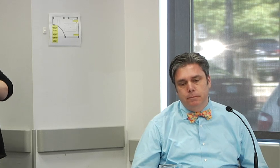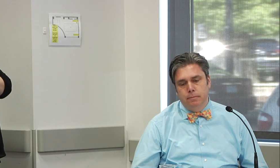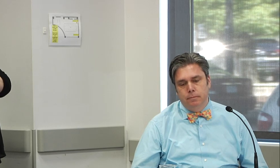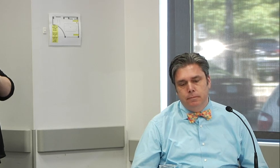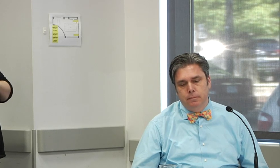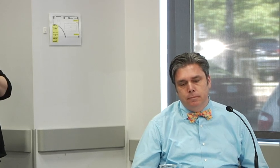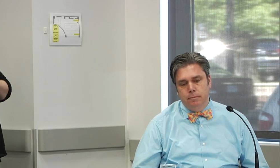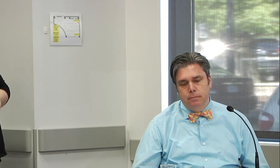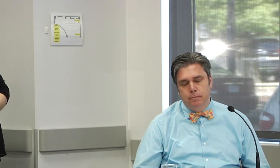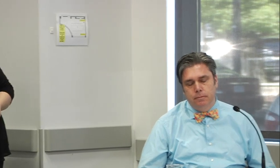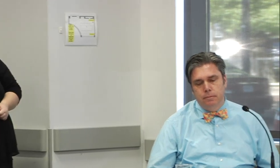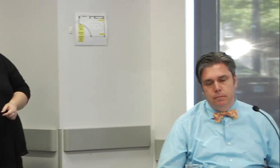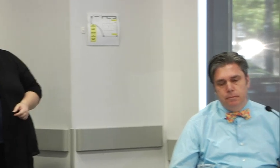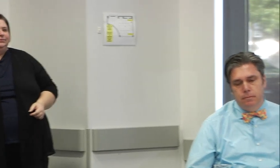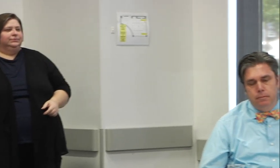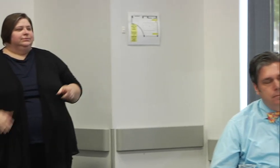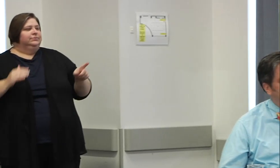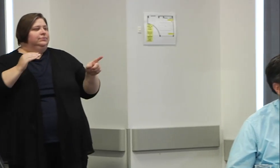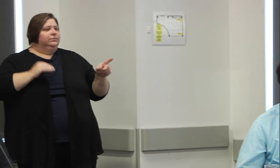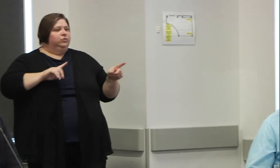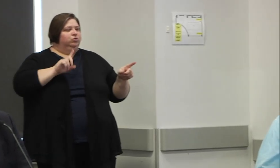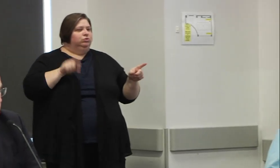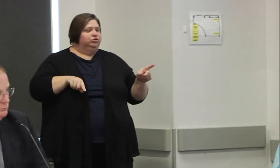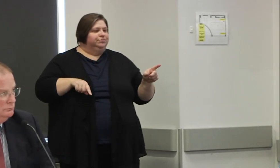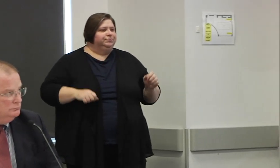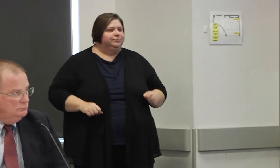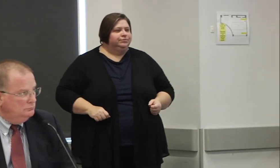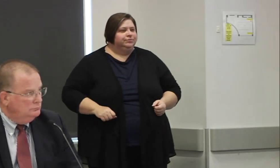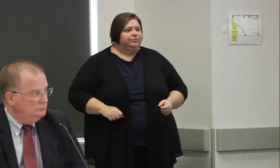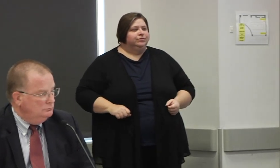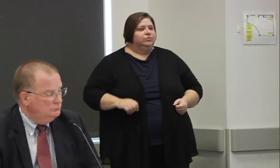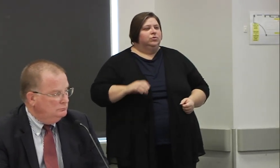Our next question will be from Dirk Vanderhart with OPB. Go ahead,